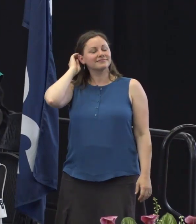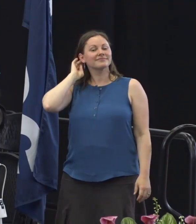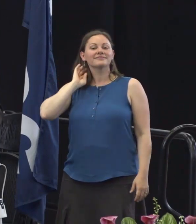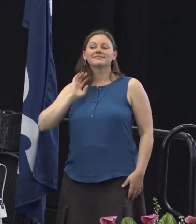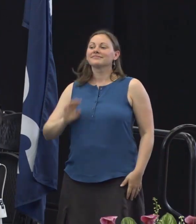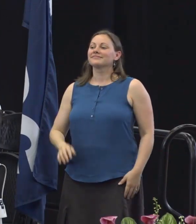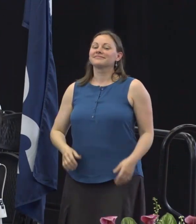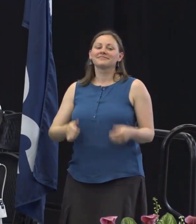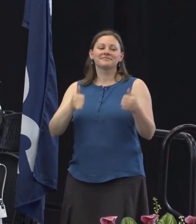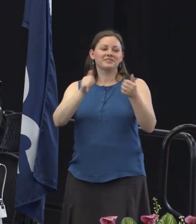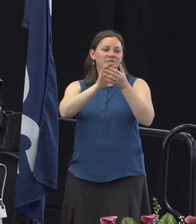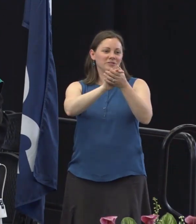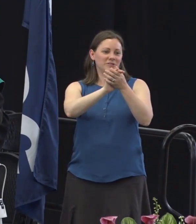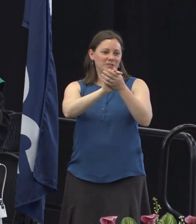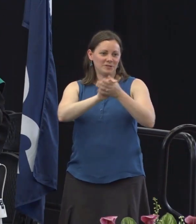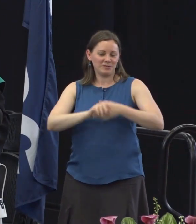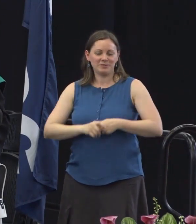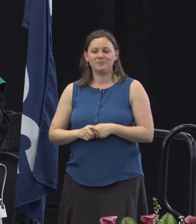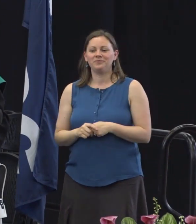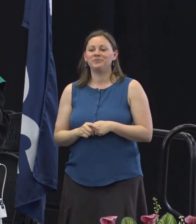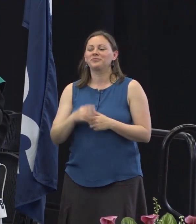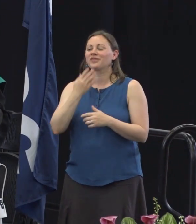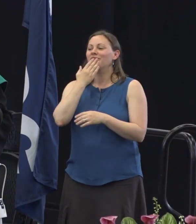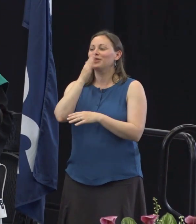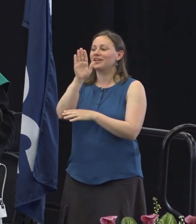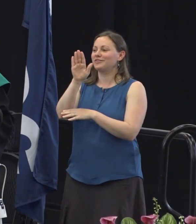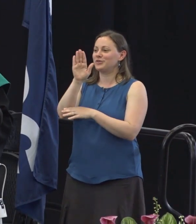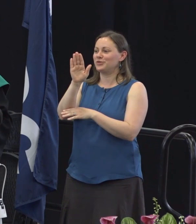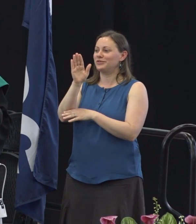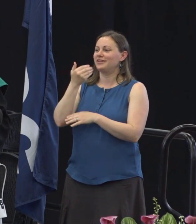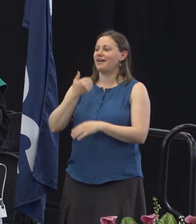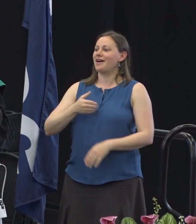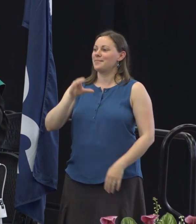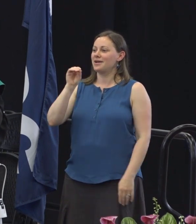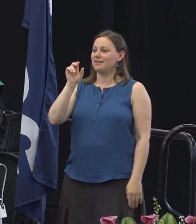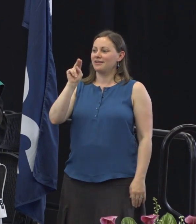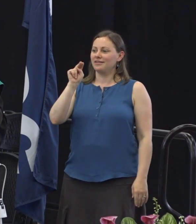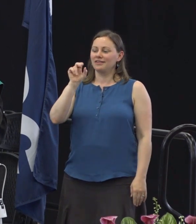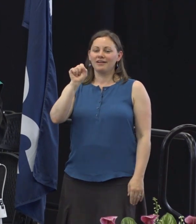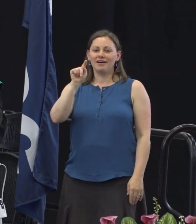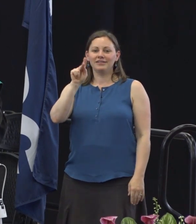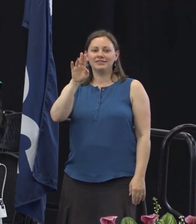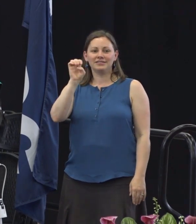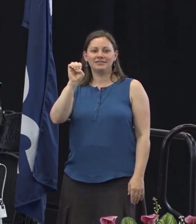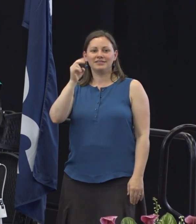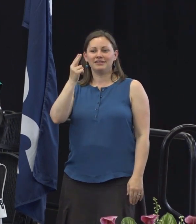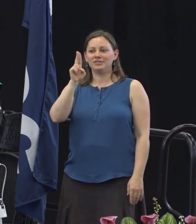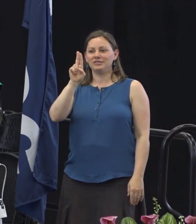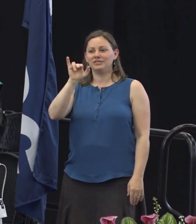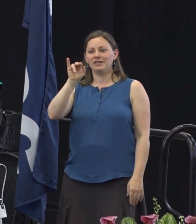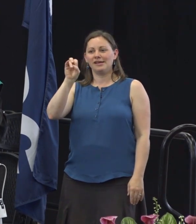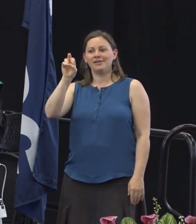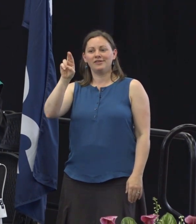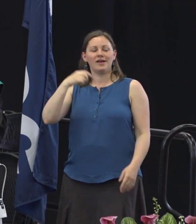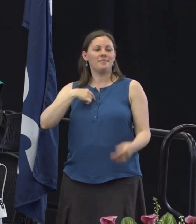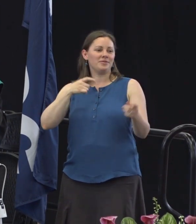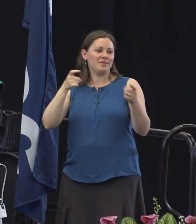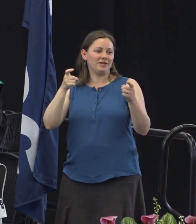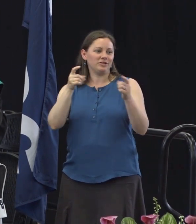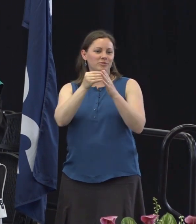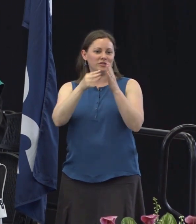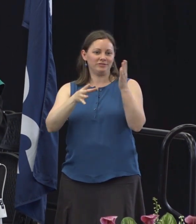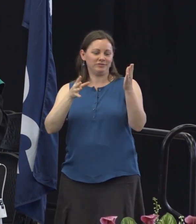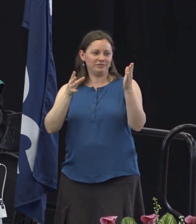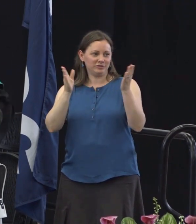Well done, everyone. Good afternoon. My name is Constance Heyer. I'm the Manager of Student Services at the Waterfront